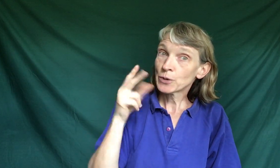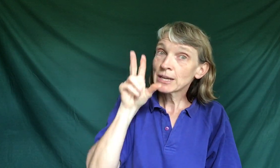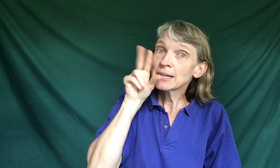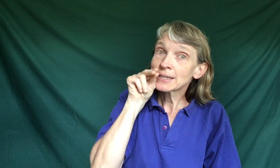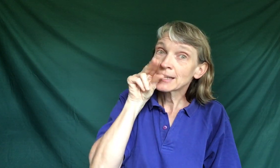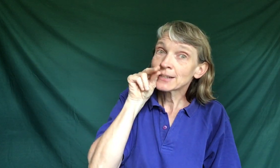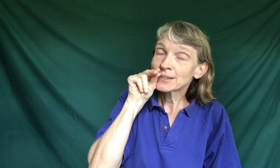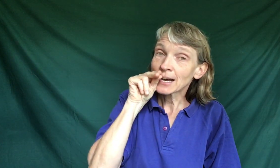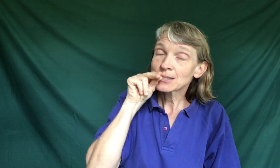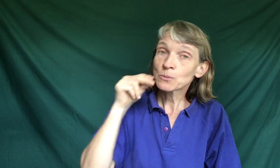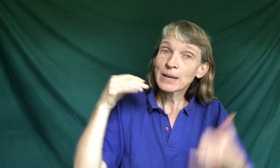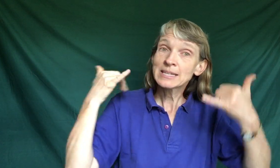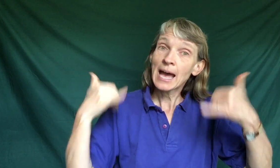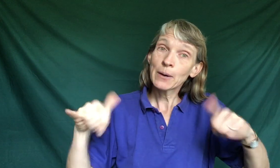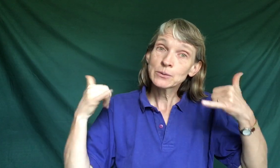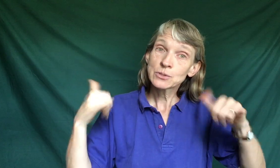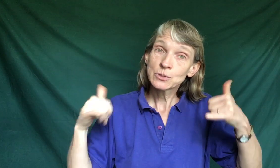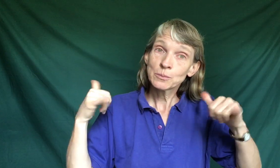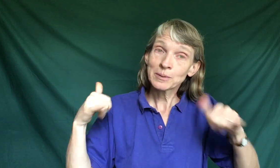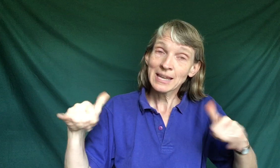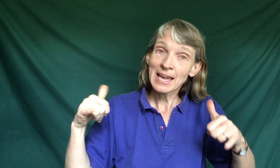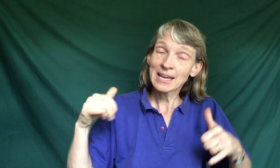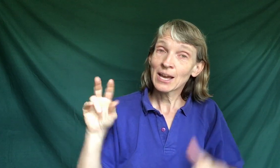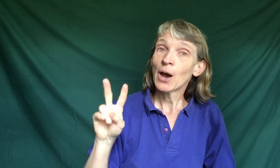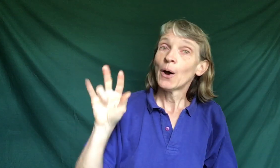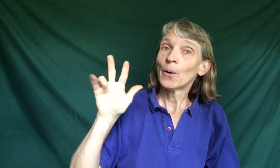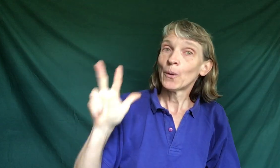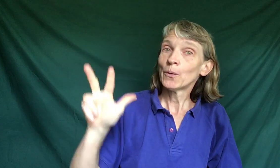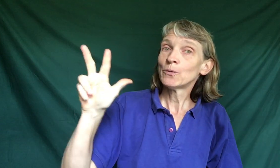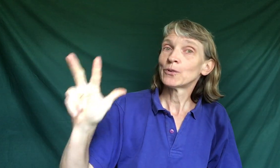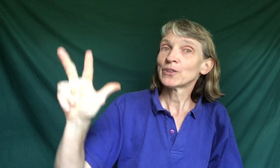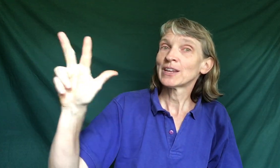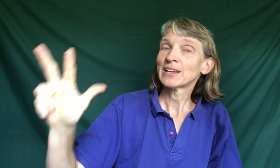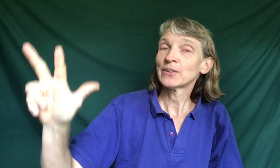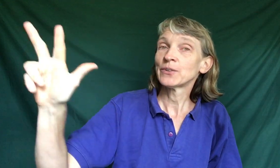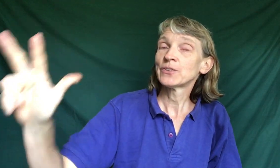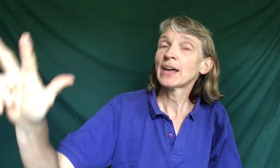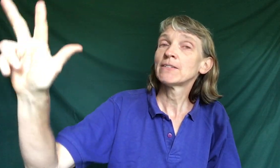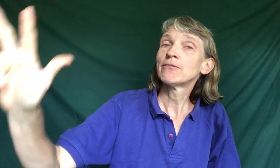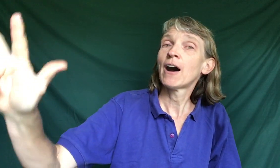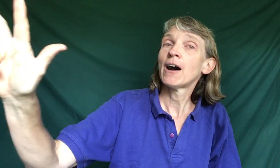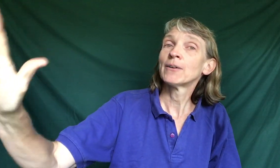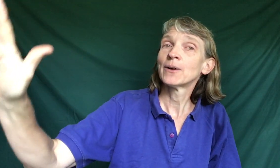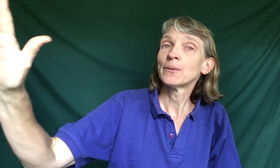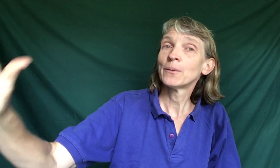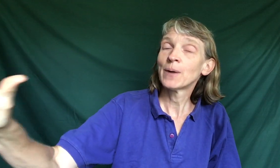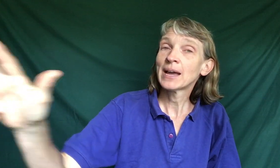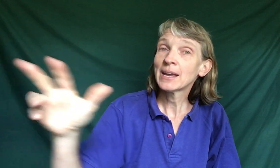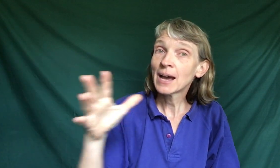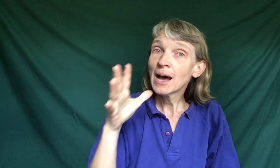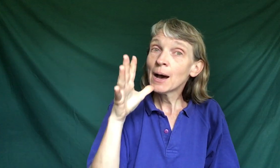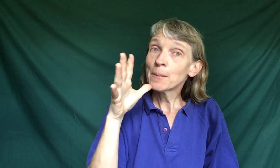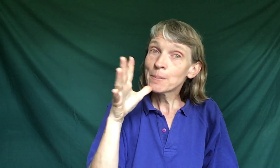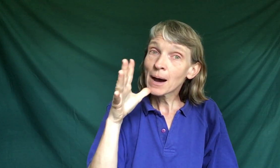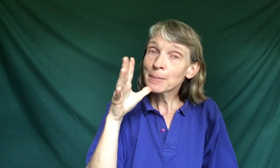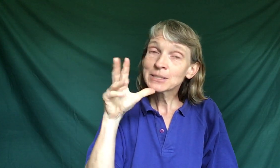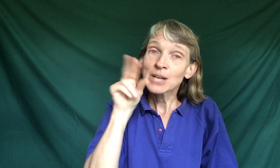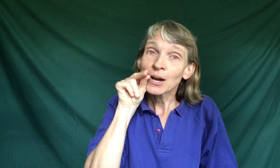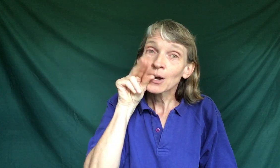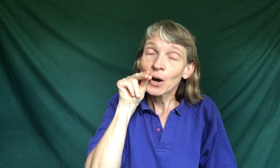Three little ducks went out to play over the hills and far away. Mama duck